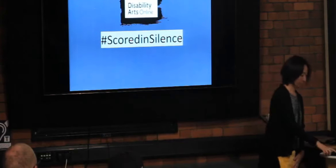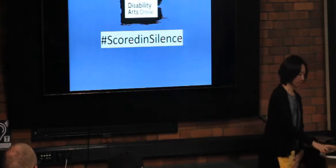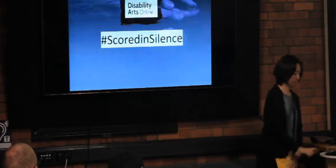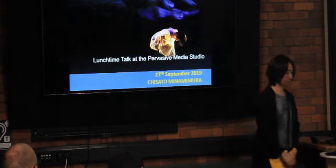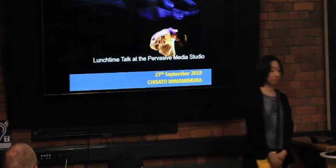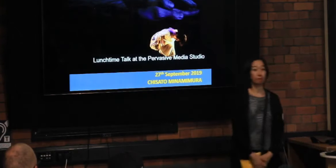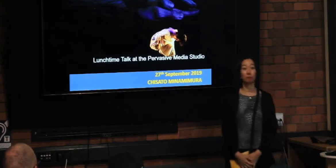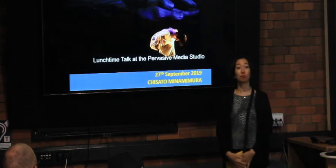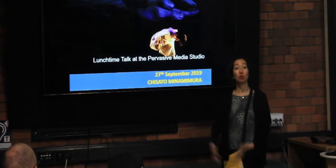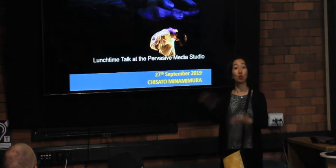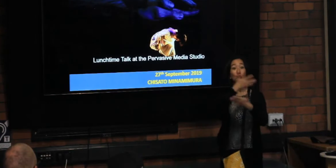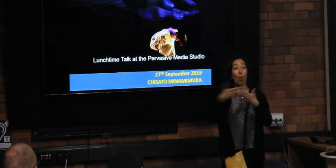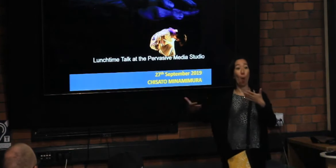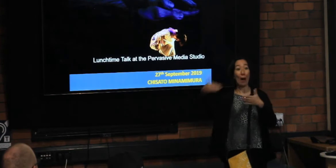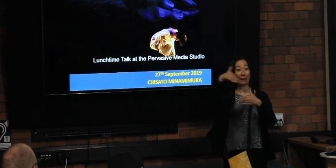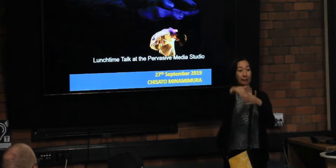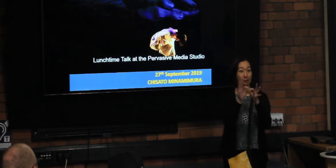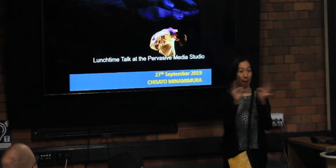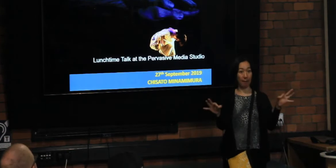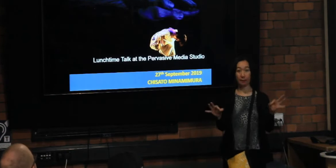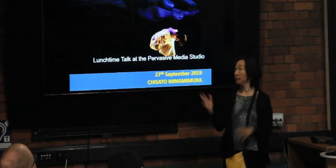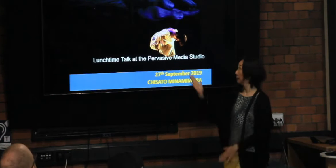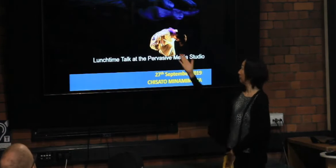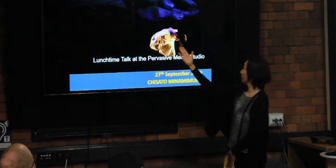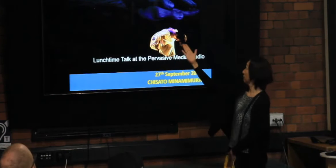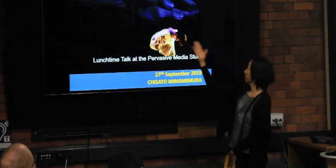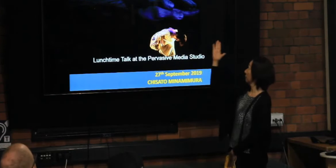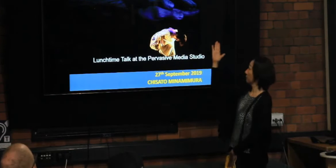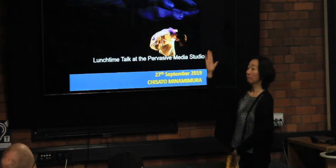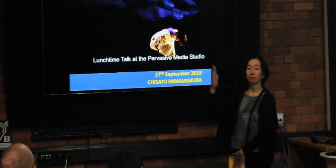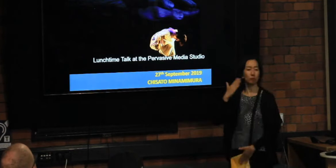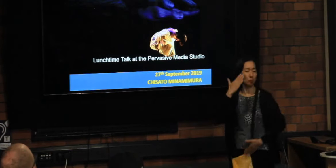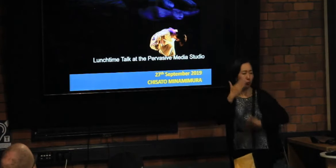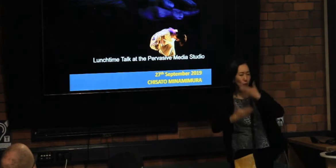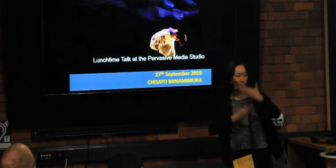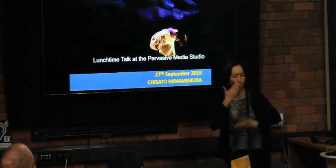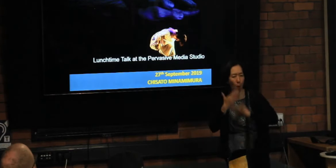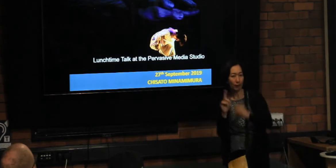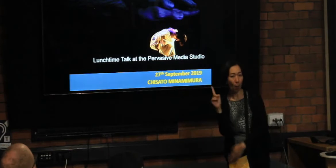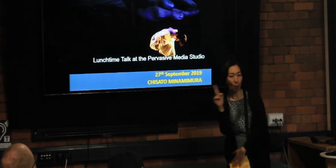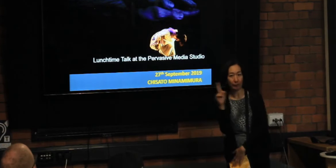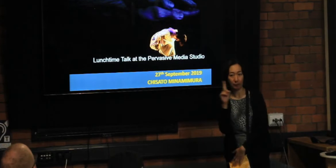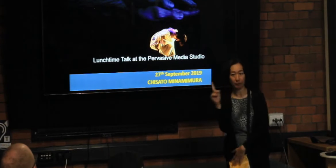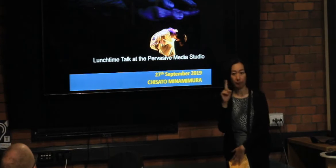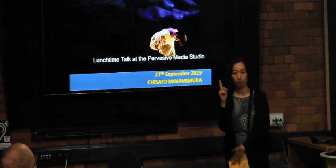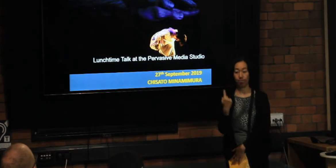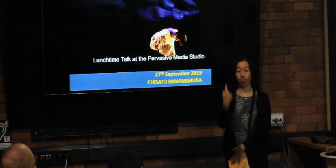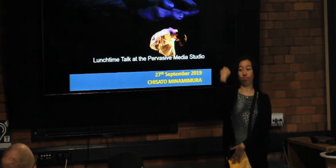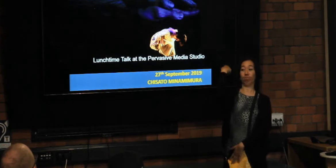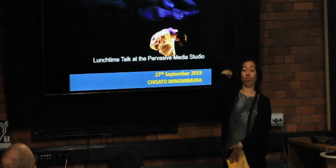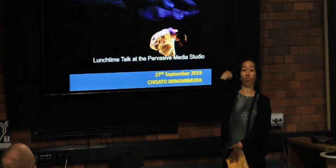on a project that I am going to show you now. It's called Scored in Silence, as you can see on the